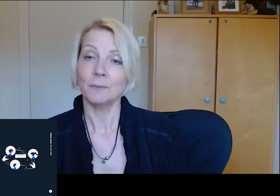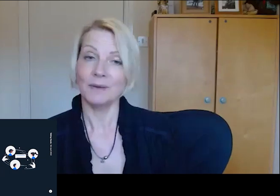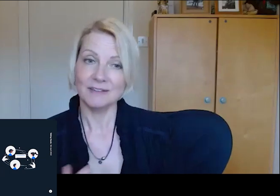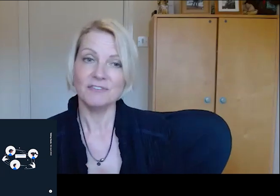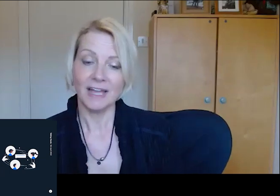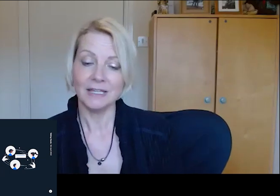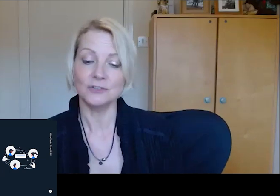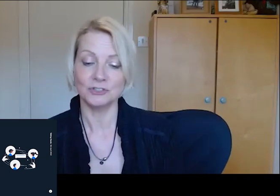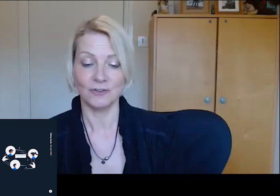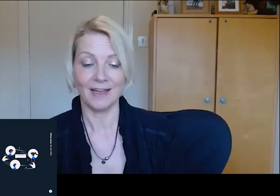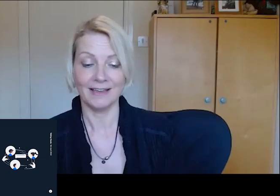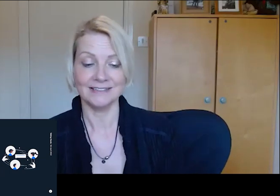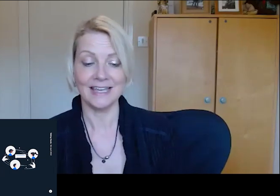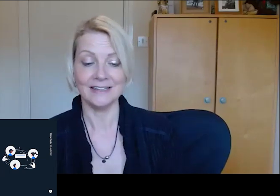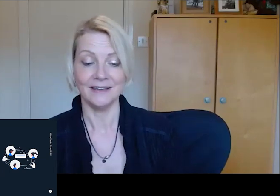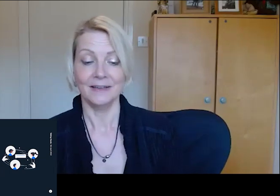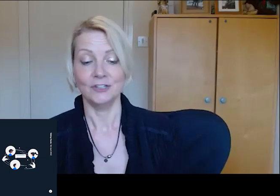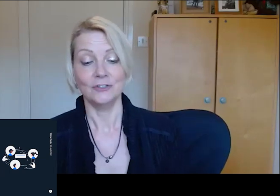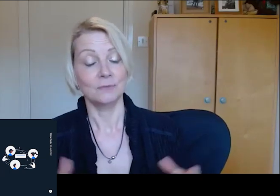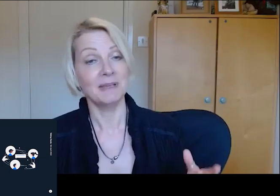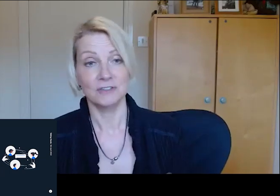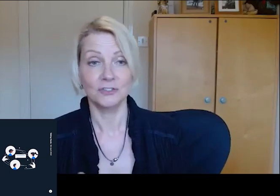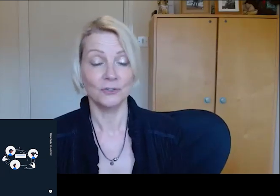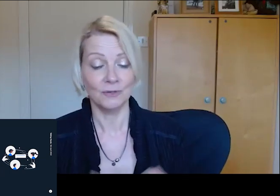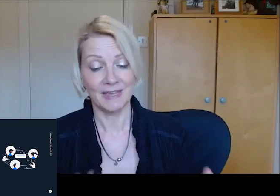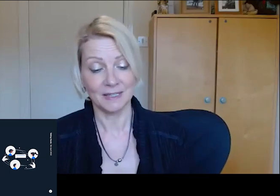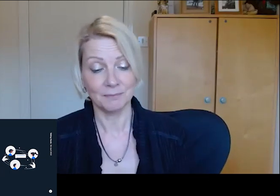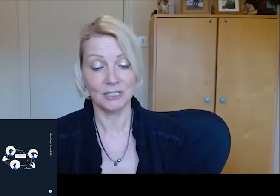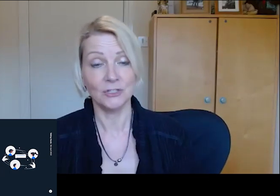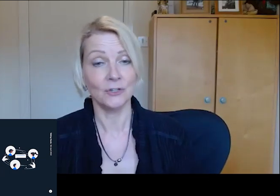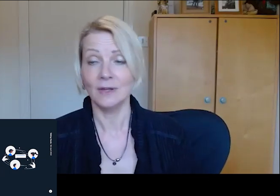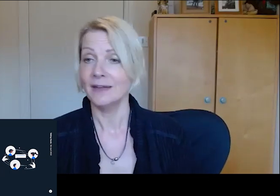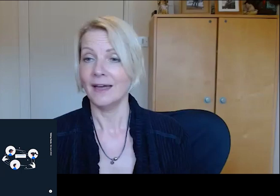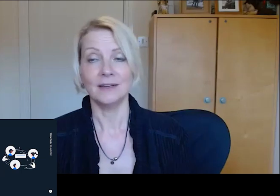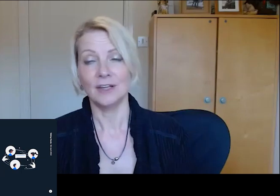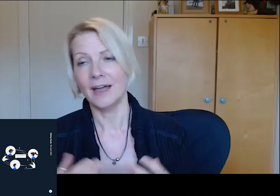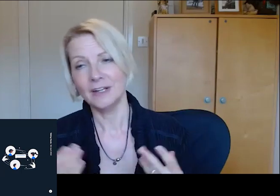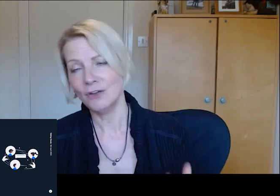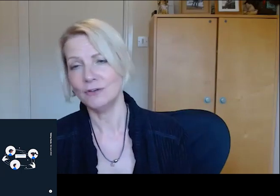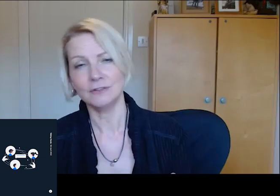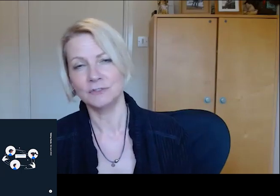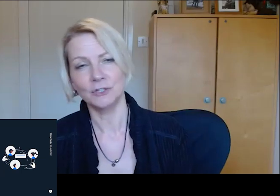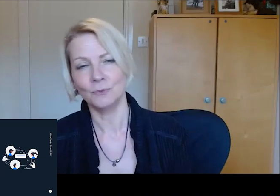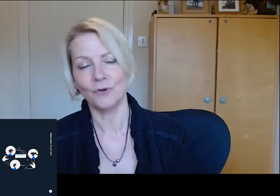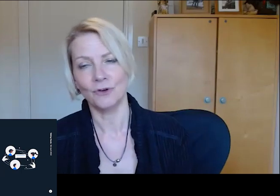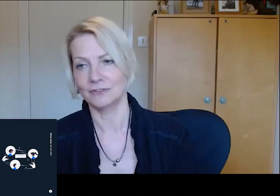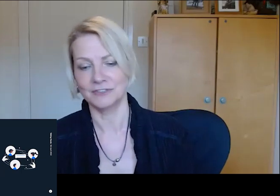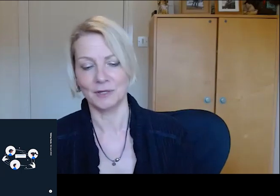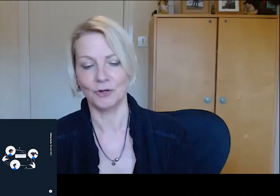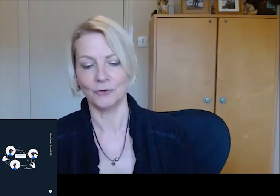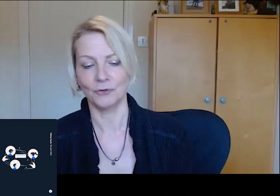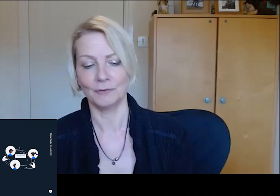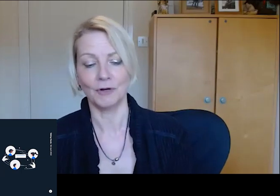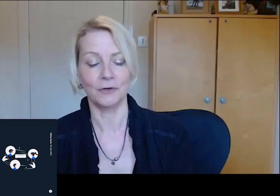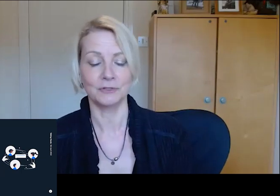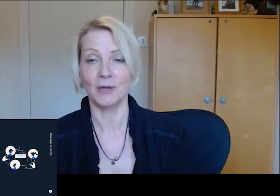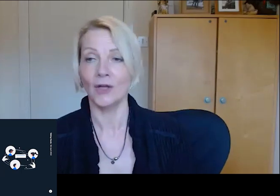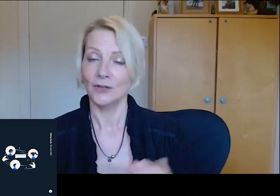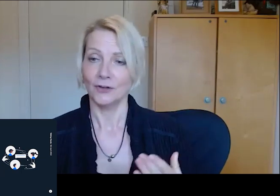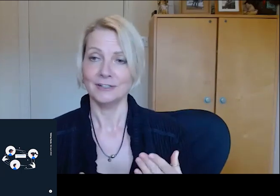we'll invite you to a trial day, and you can meet the school and they can meet you. And I know lots of you want long-term roles, but